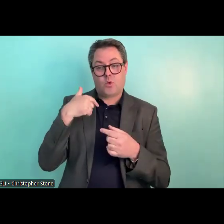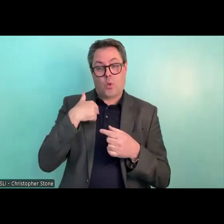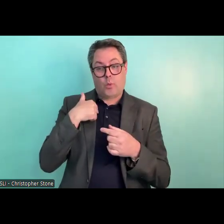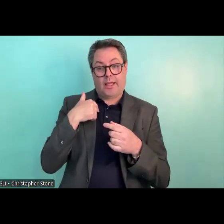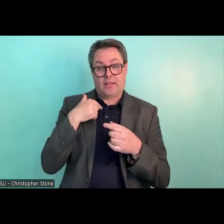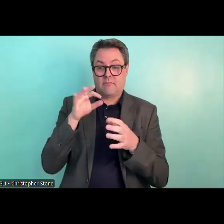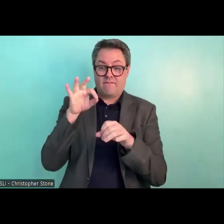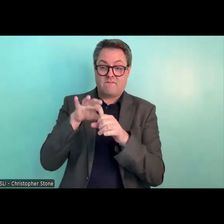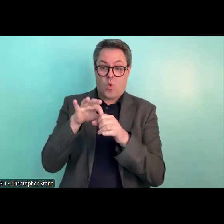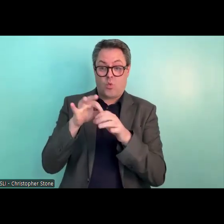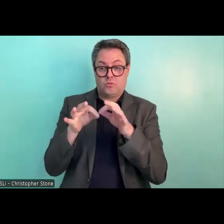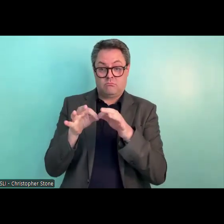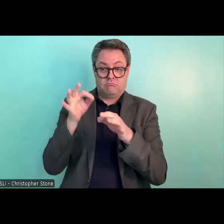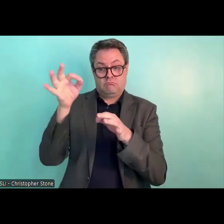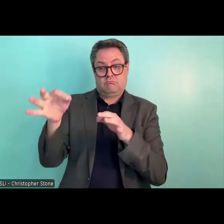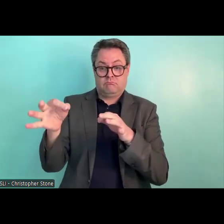appropriately.